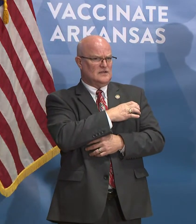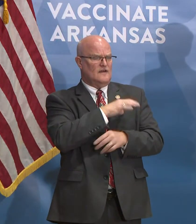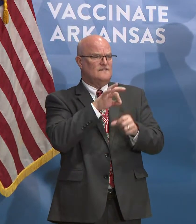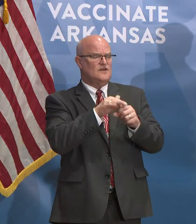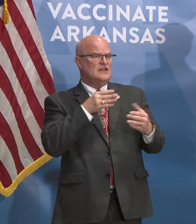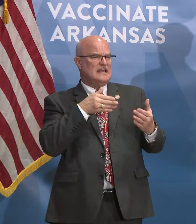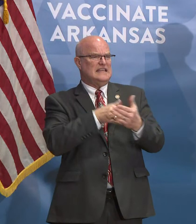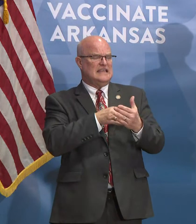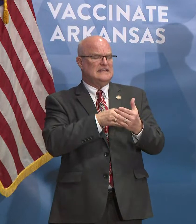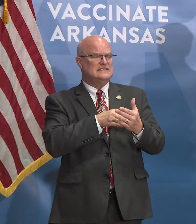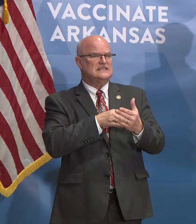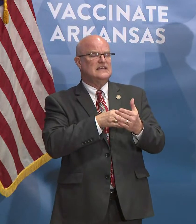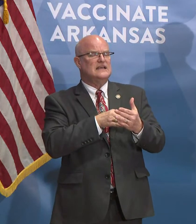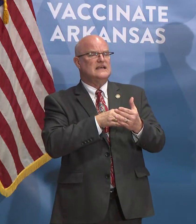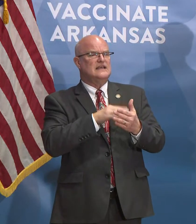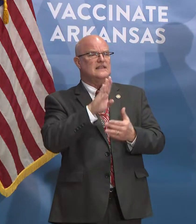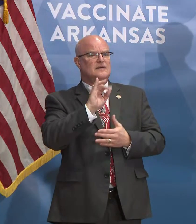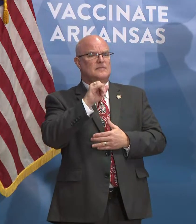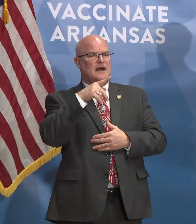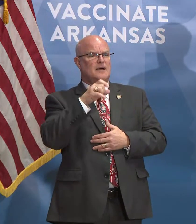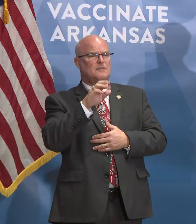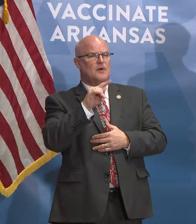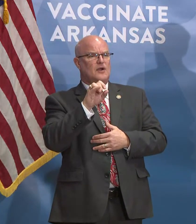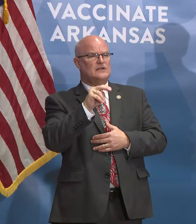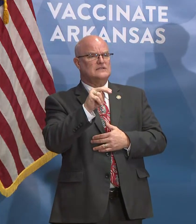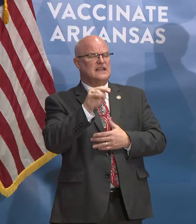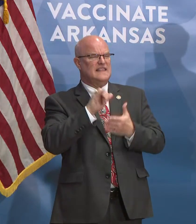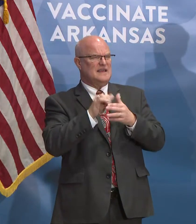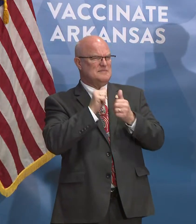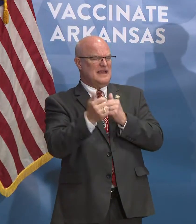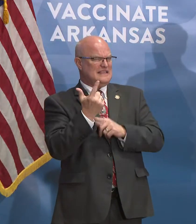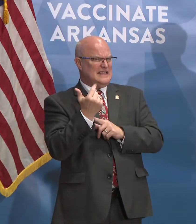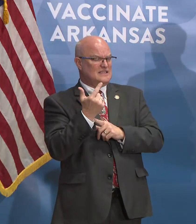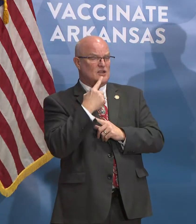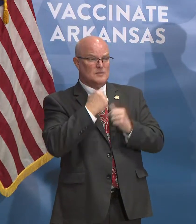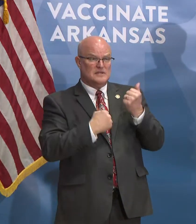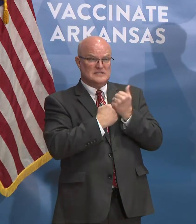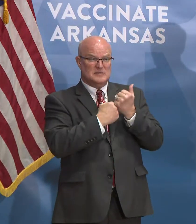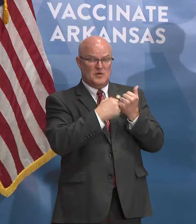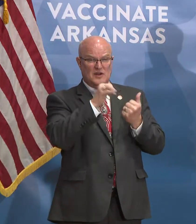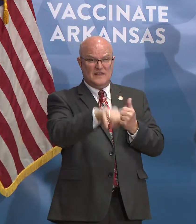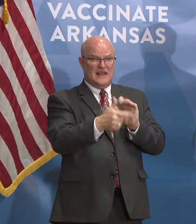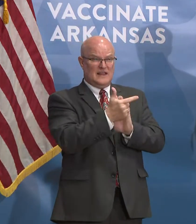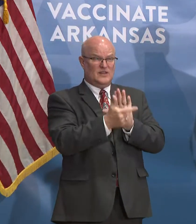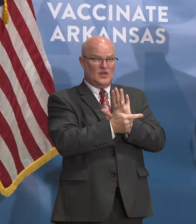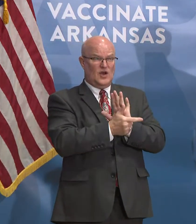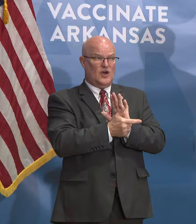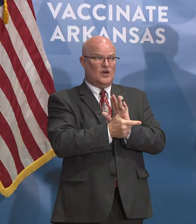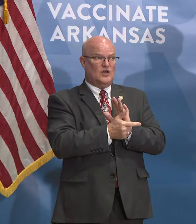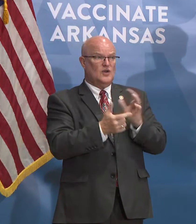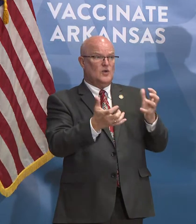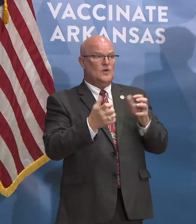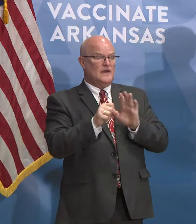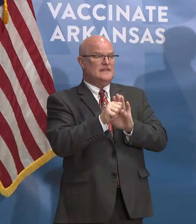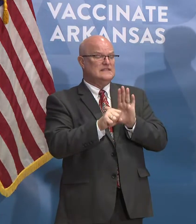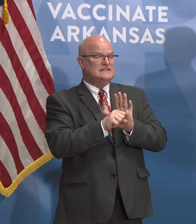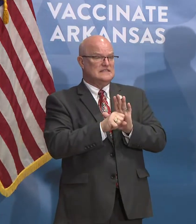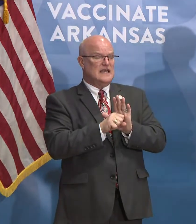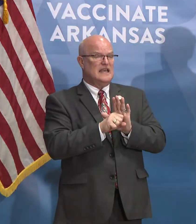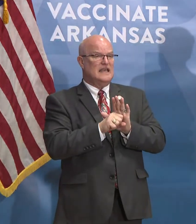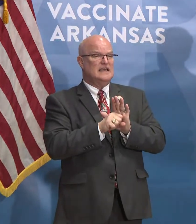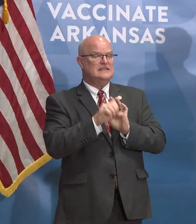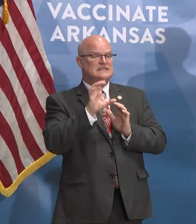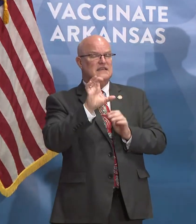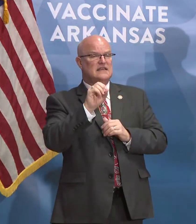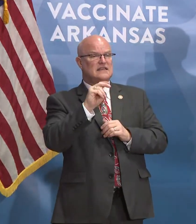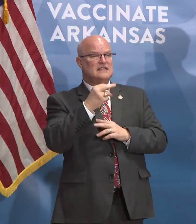the bipartisan infrastructure bill that passed last year. You have been supportive of that law. Do you wish the state's congressional district had